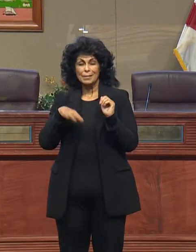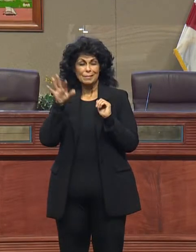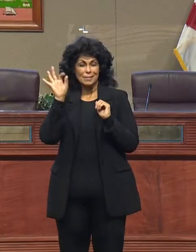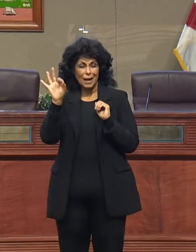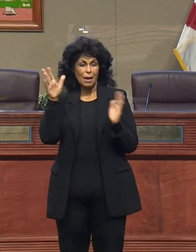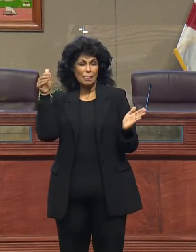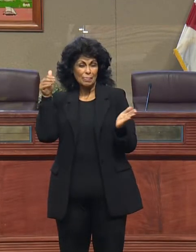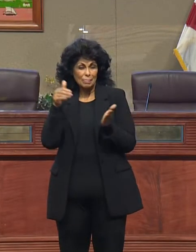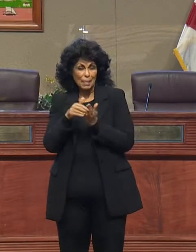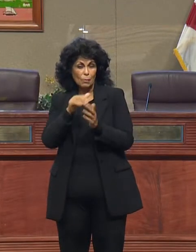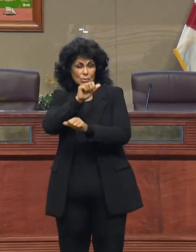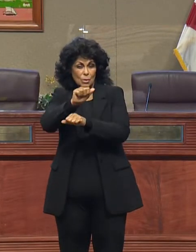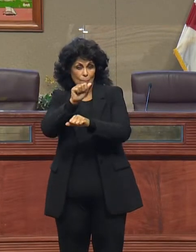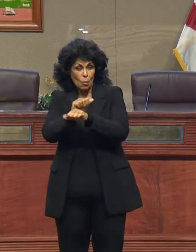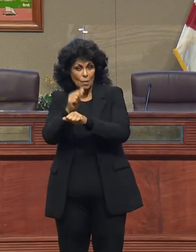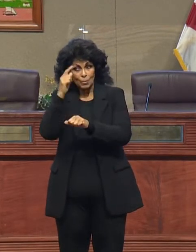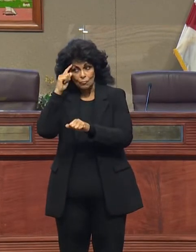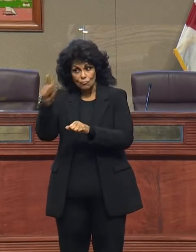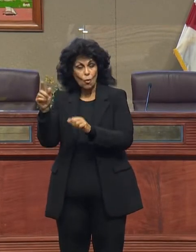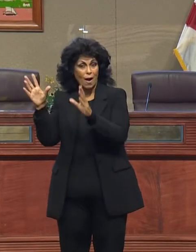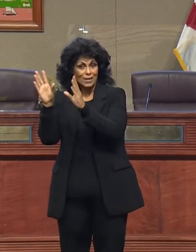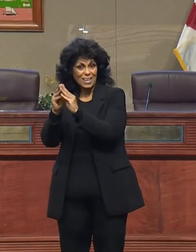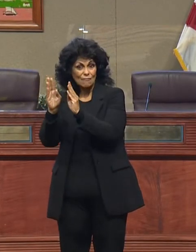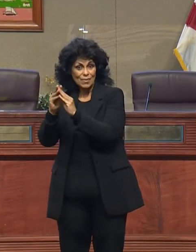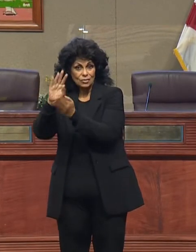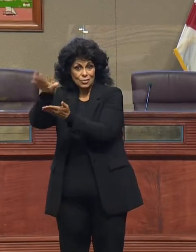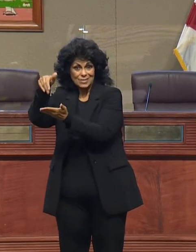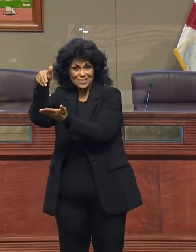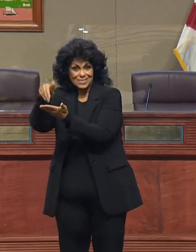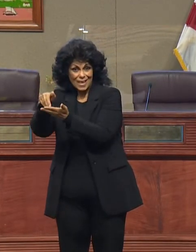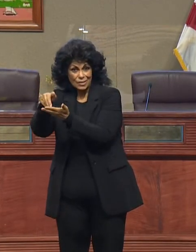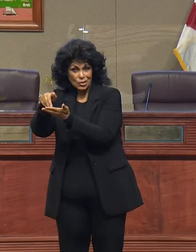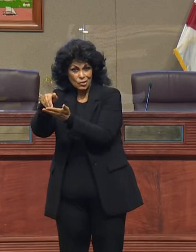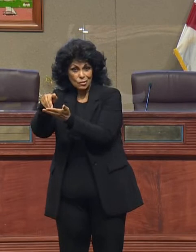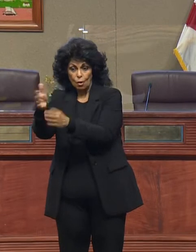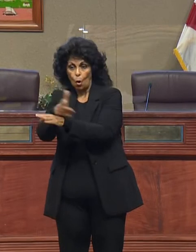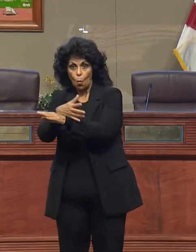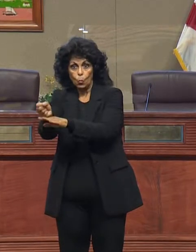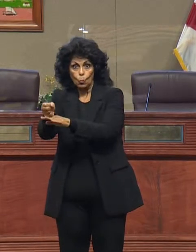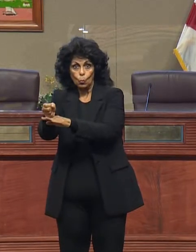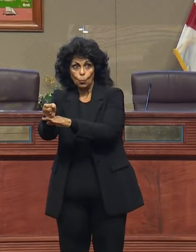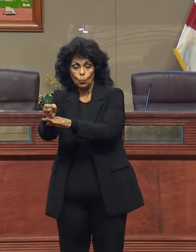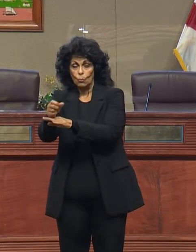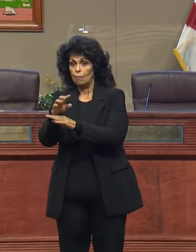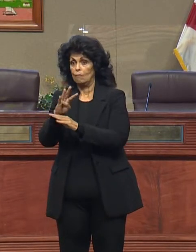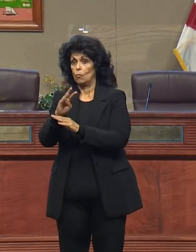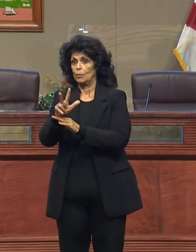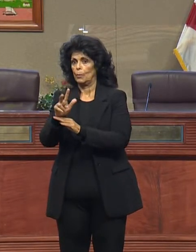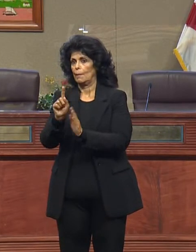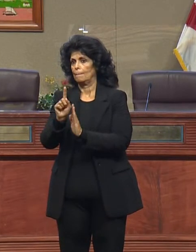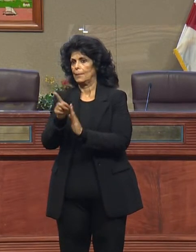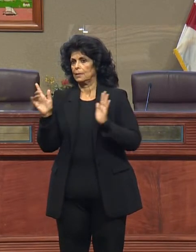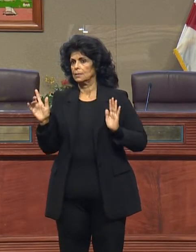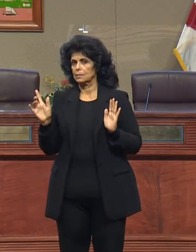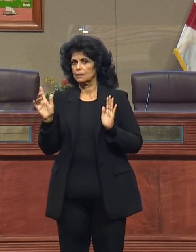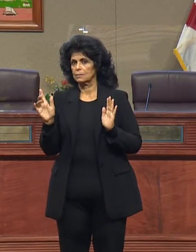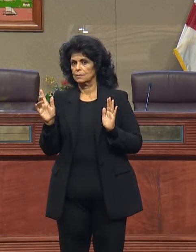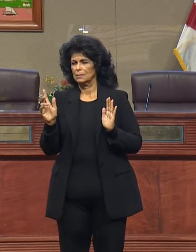convention center site were taken in just 43 minutes. To be precise,